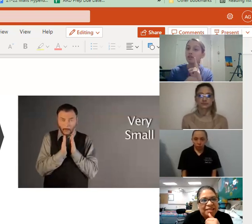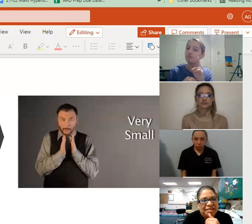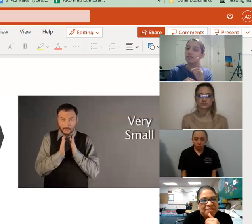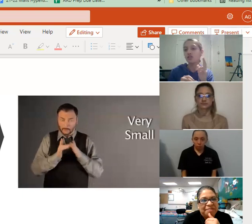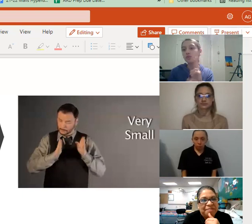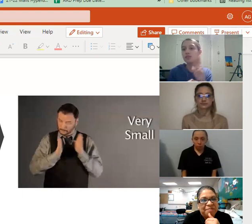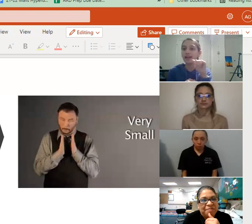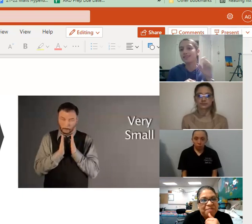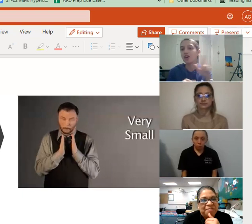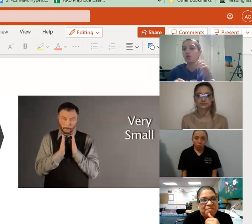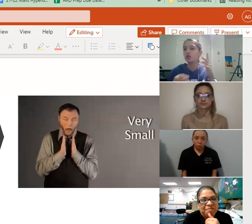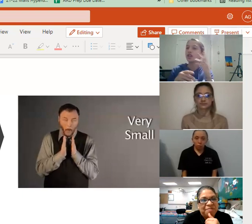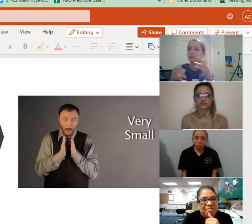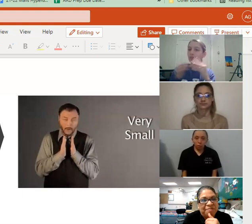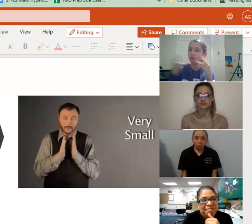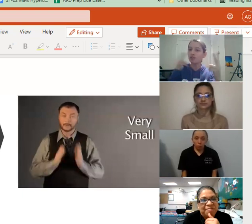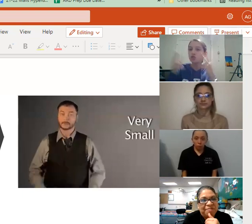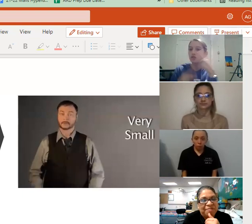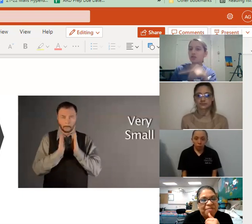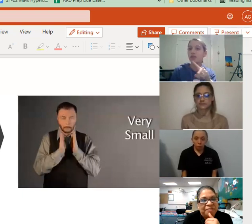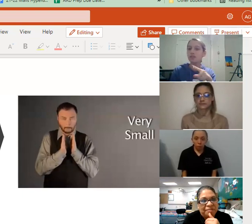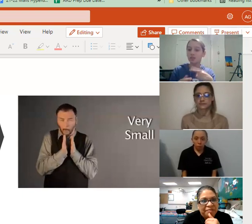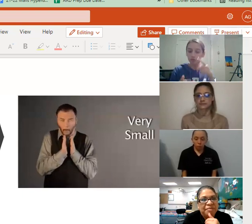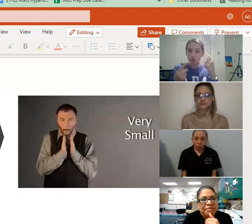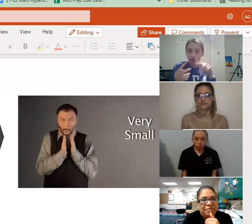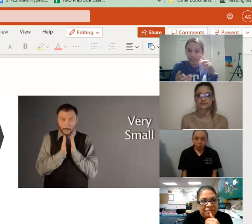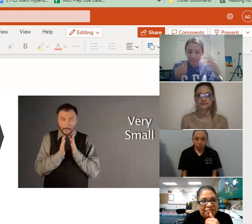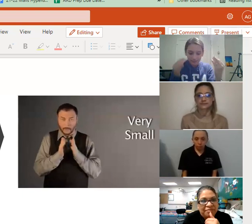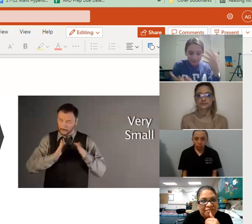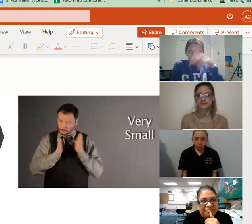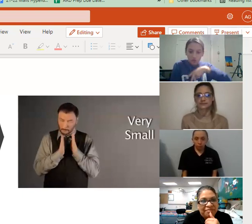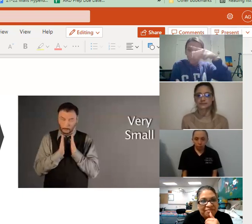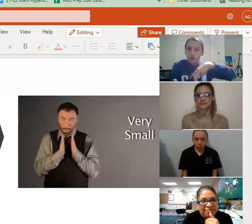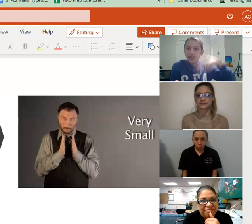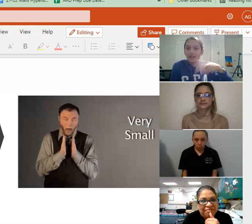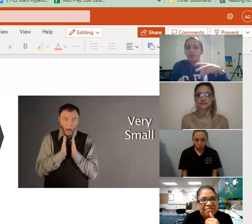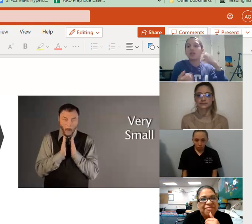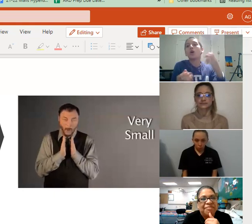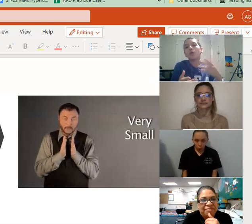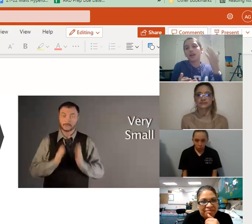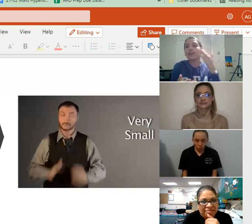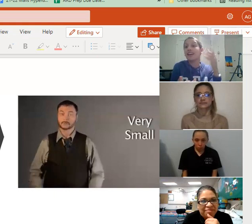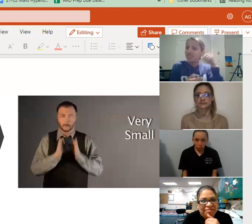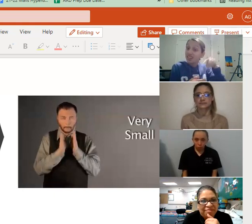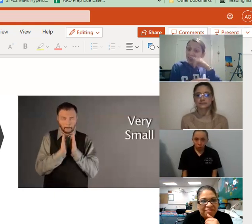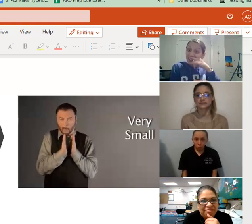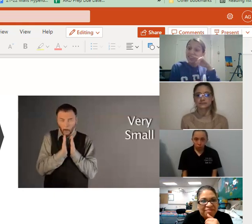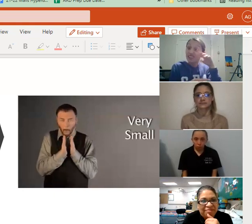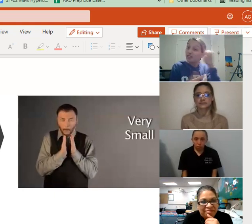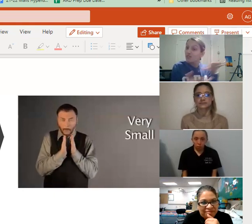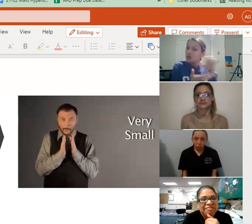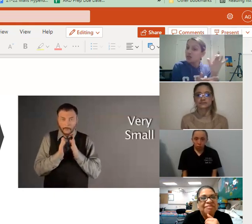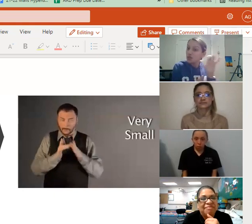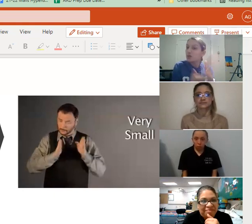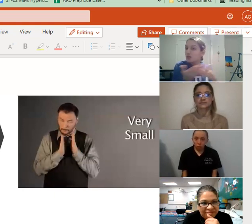we like use ASL, or we're trying to be more visual for them. But then when we're trying to like, when they're reading, I'm like, oh, okay. And the kids